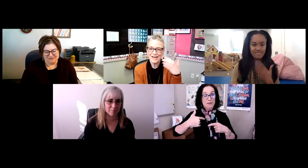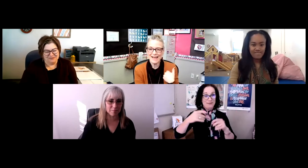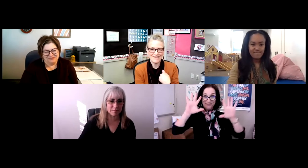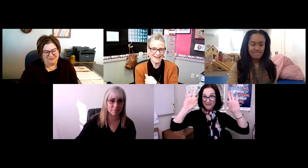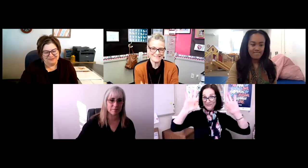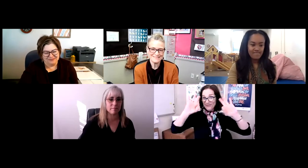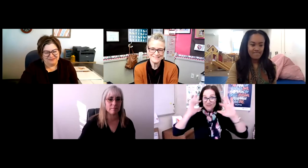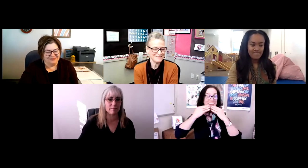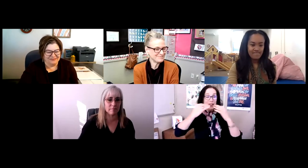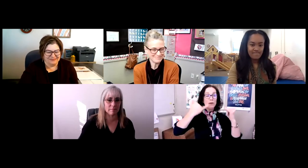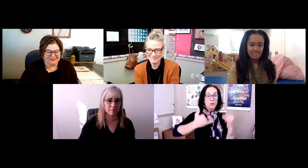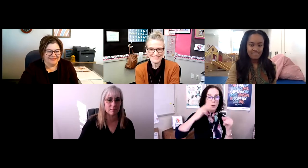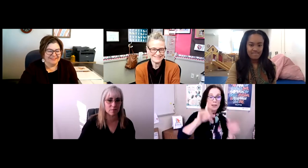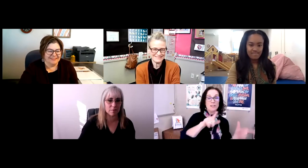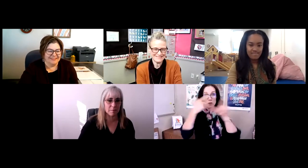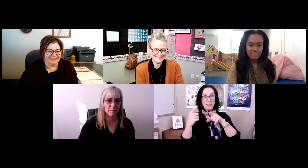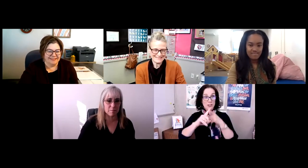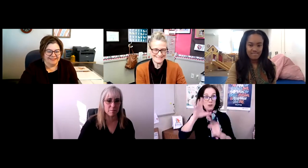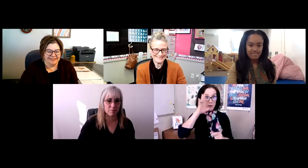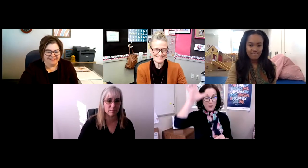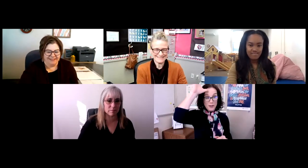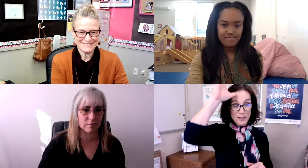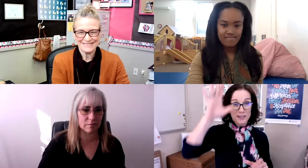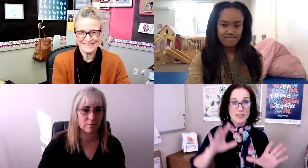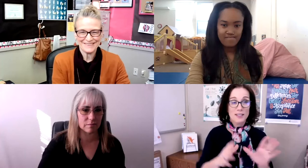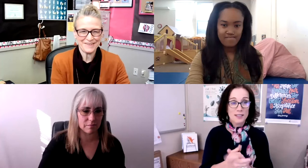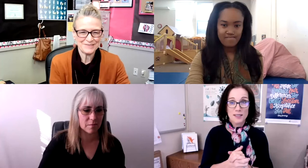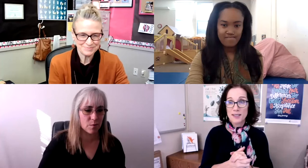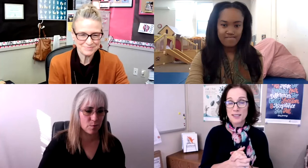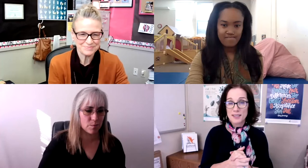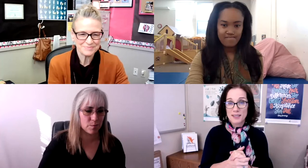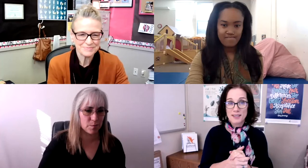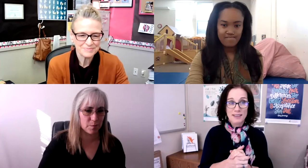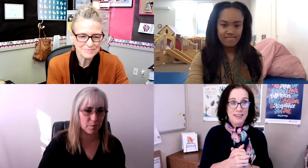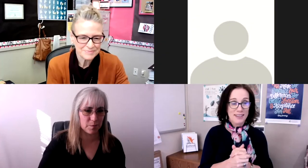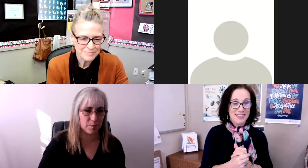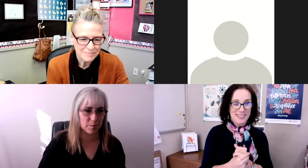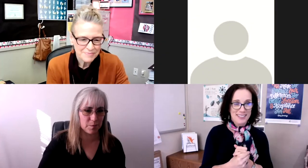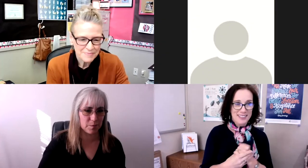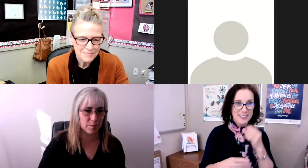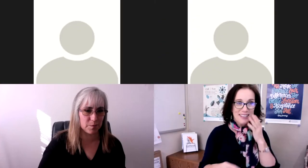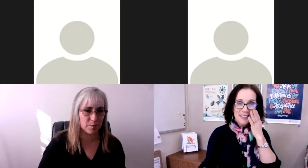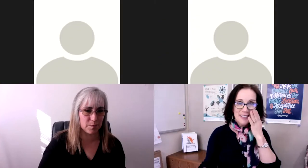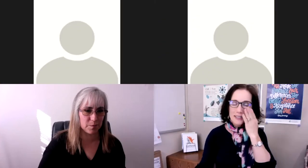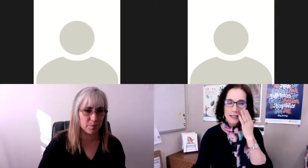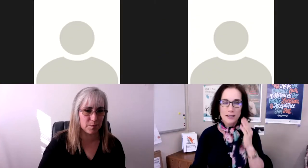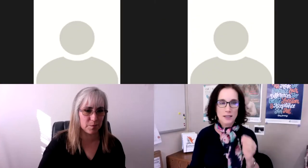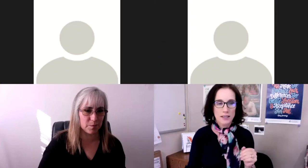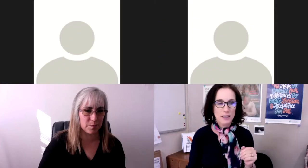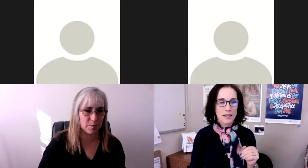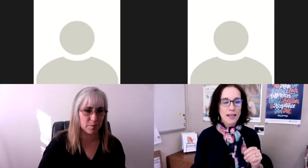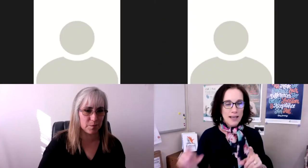Okay, great. So now, thank you. Now I'm going to switch over to the parent conversation.